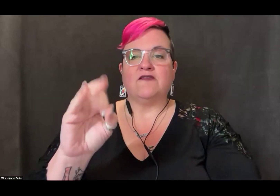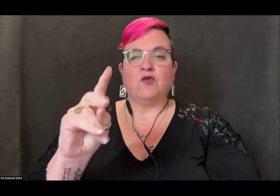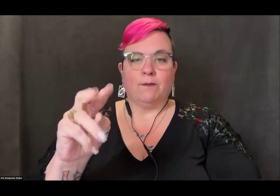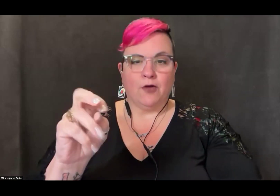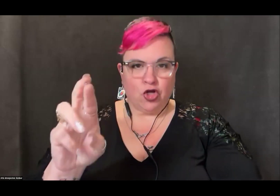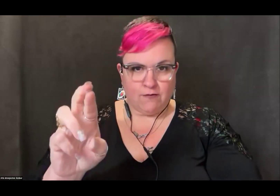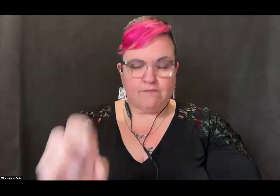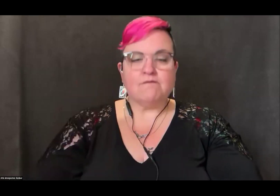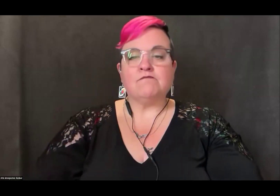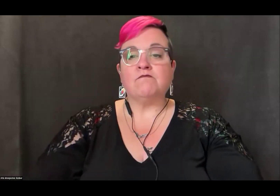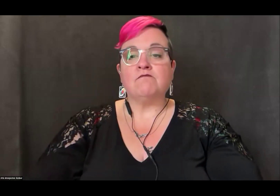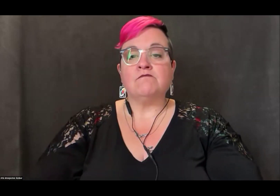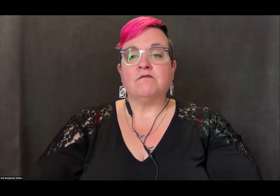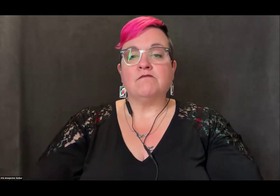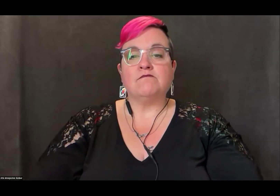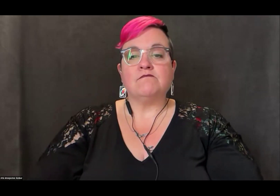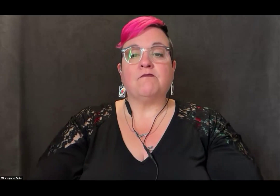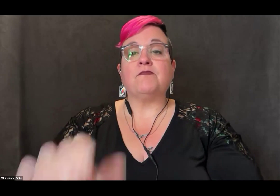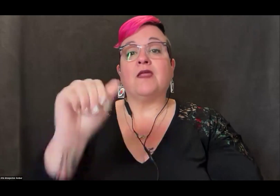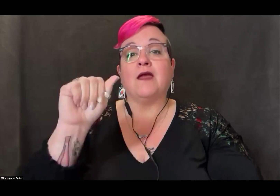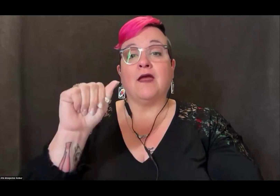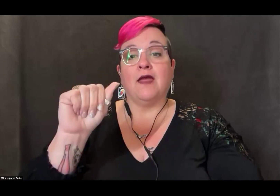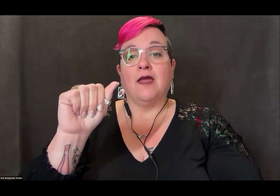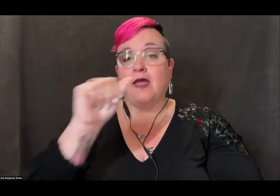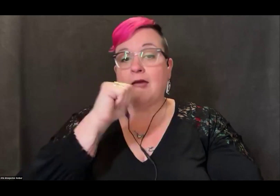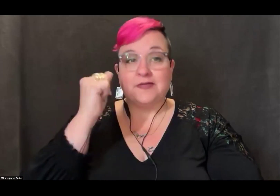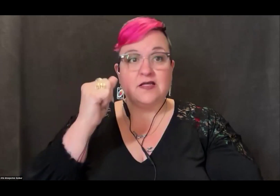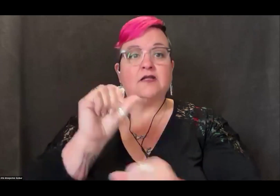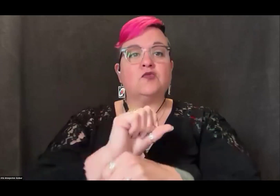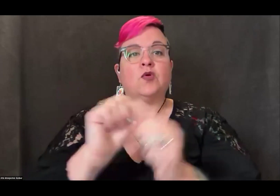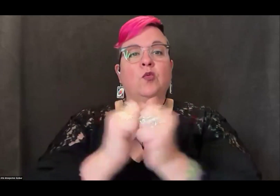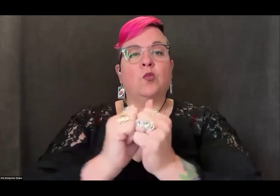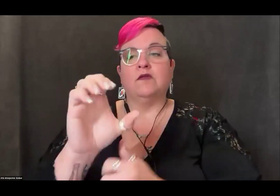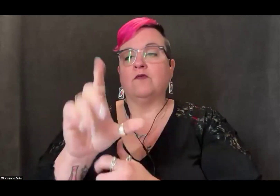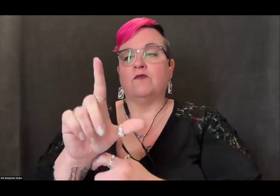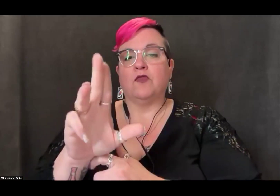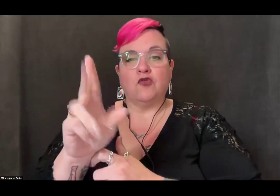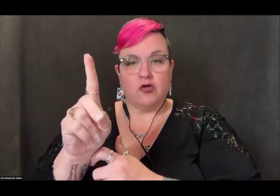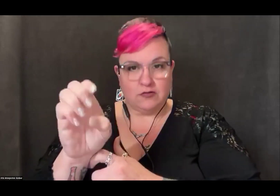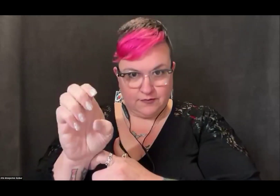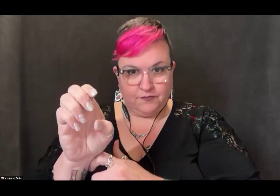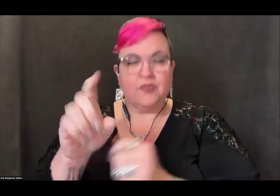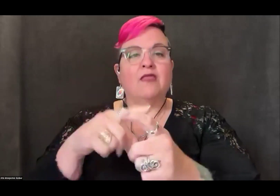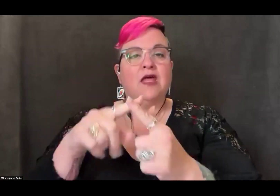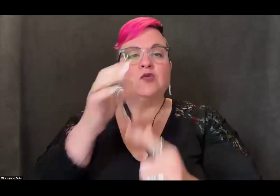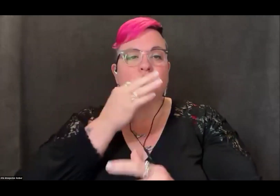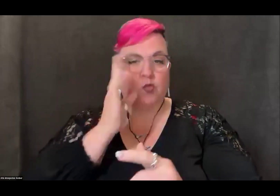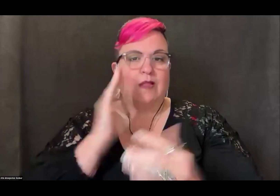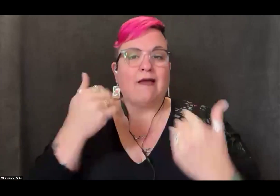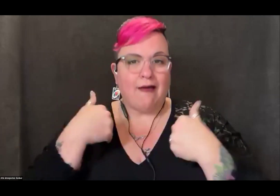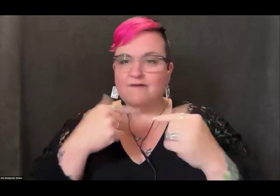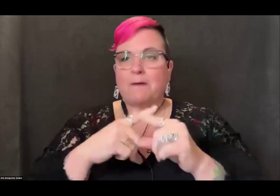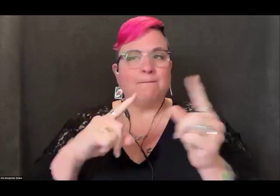Now, Amazon is working with Claude, from what I understand. Soon we'll have that, but I